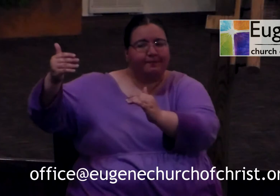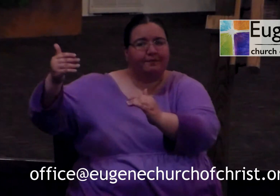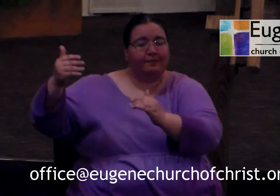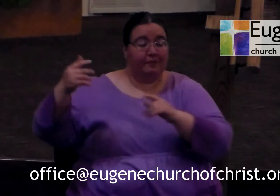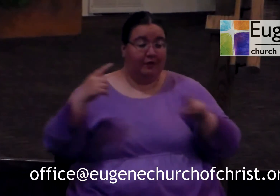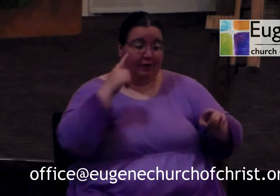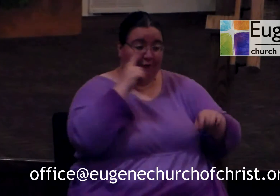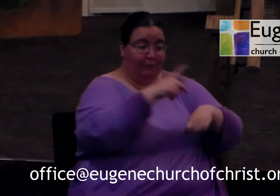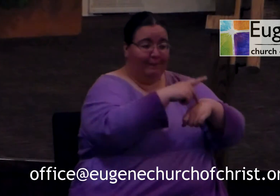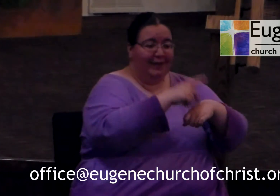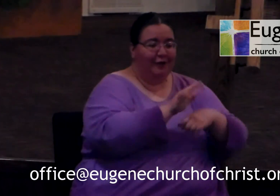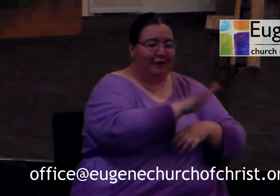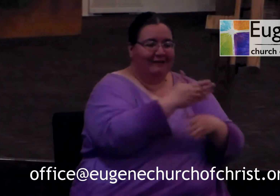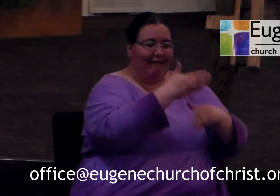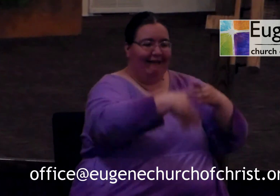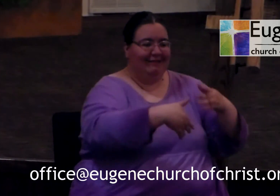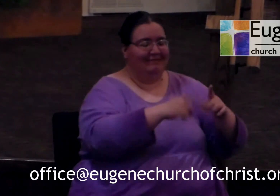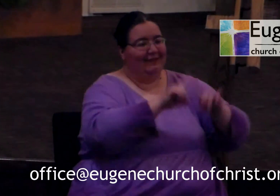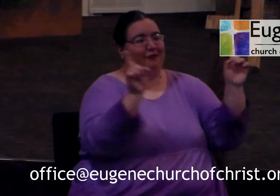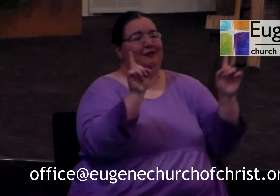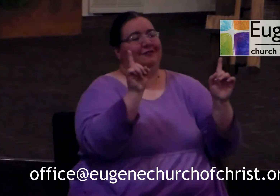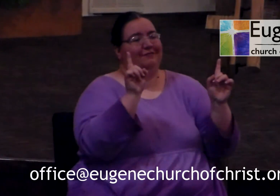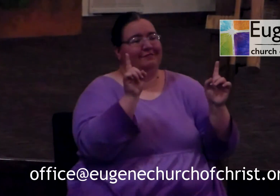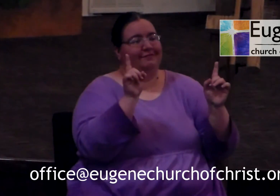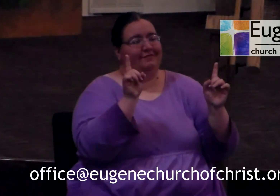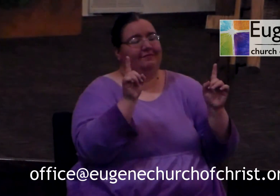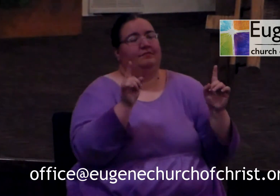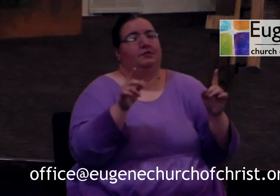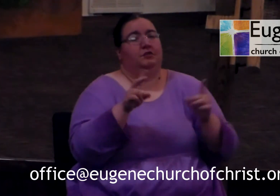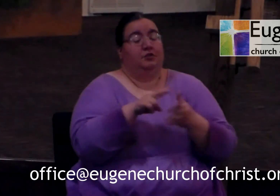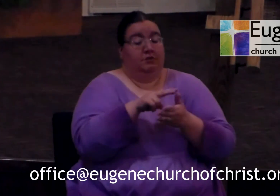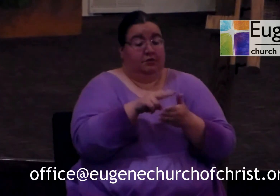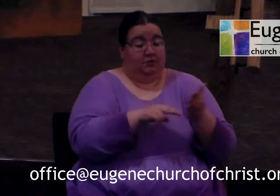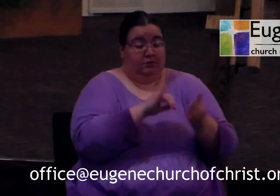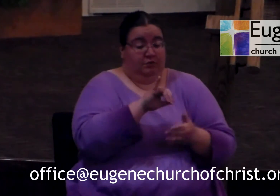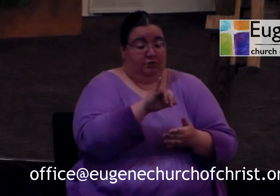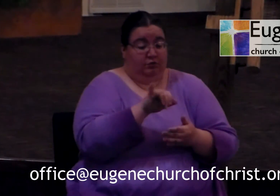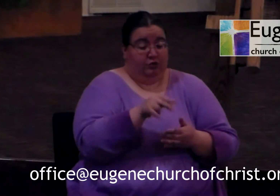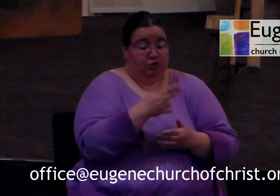story. And if you look in John chapter 21.